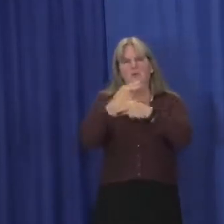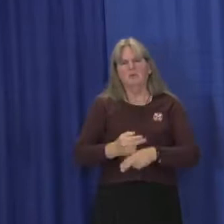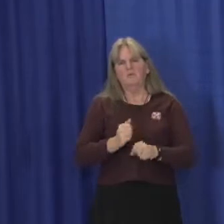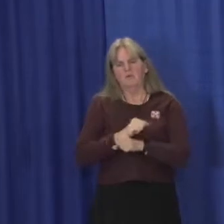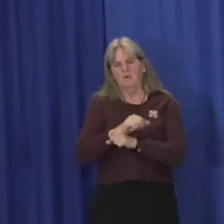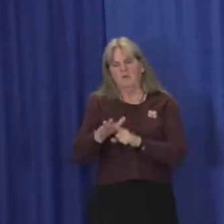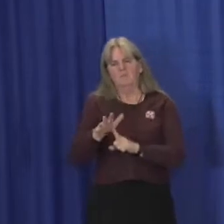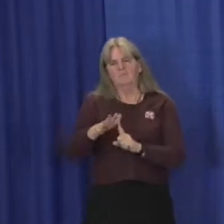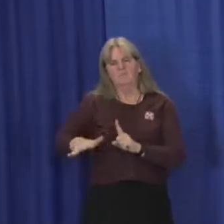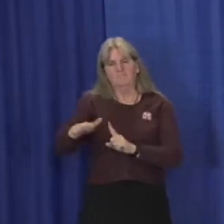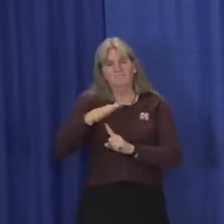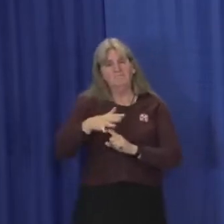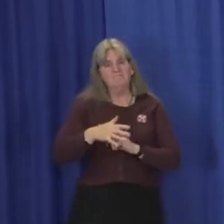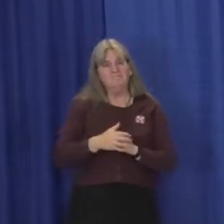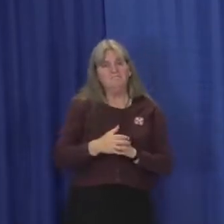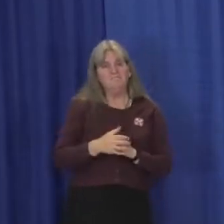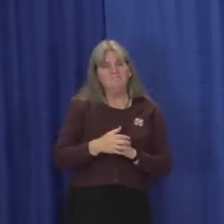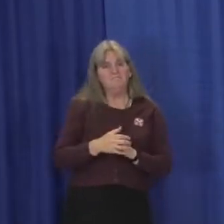COVID-19.